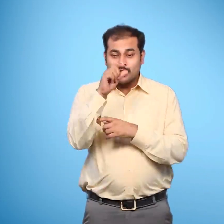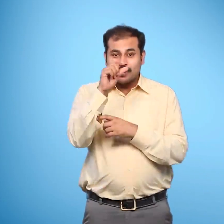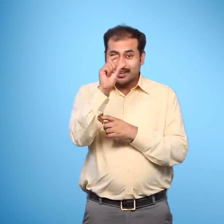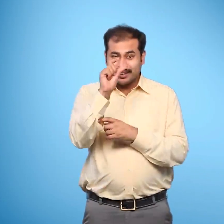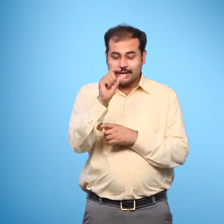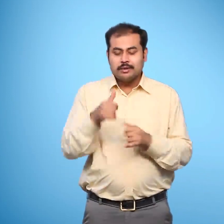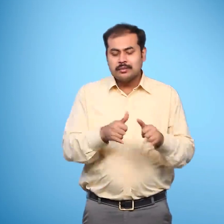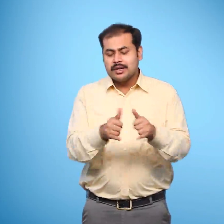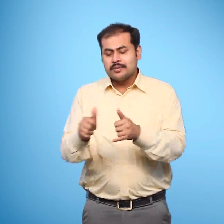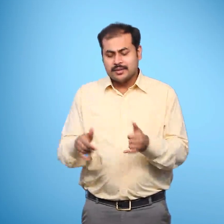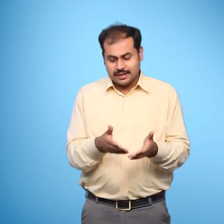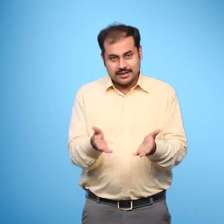and playing with a coin.